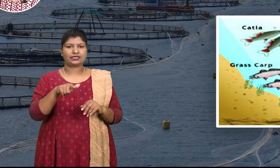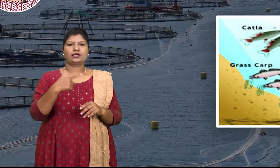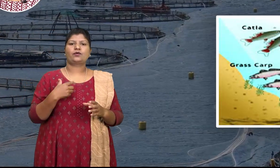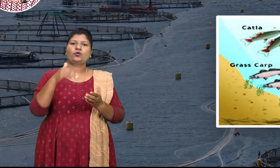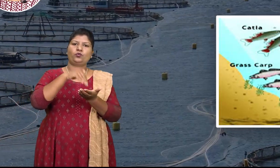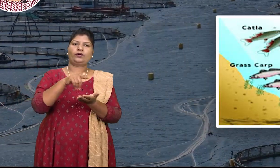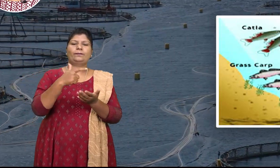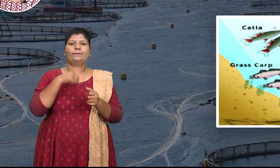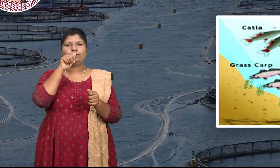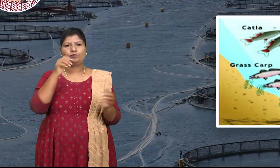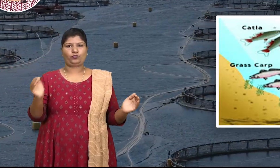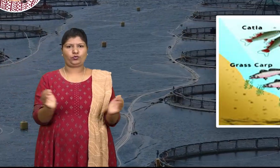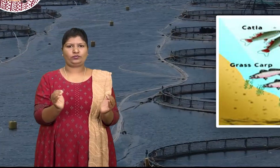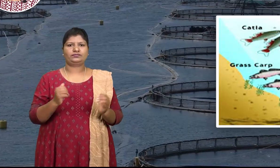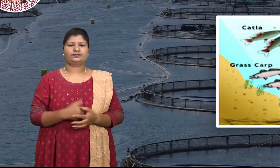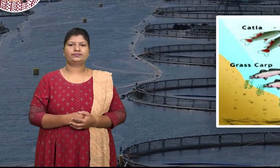pond.